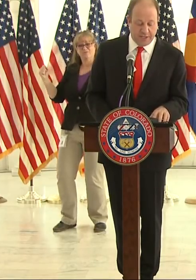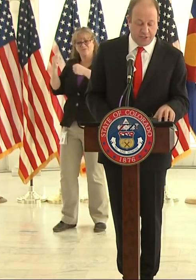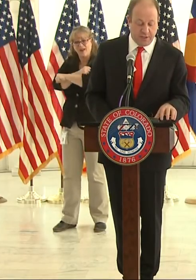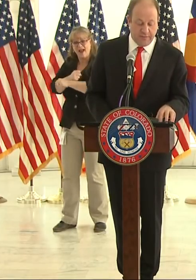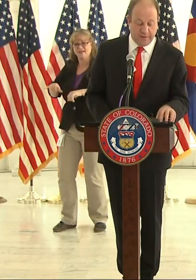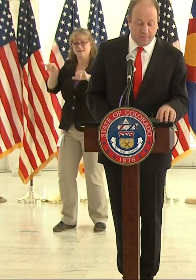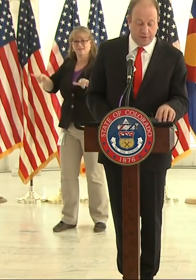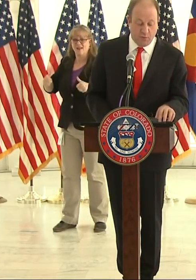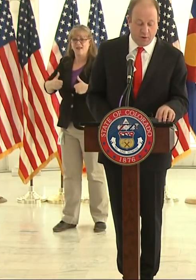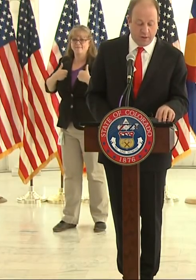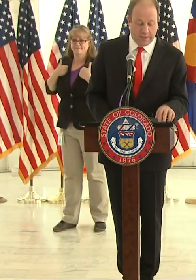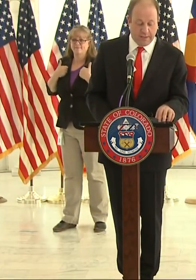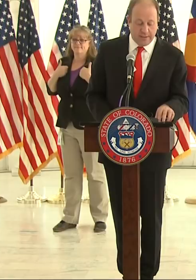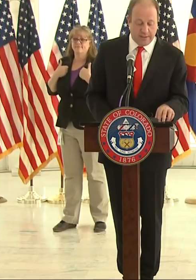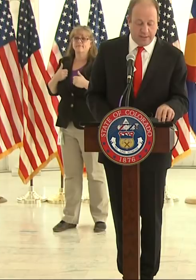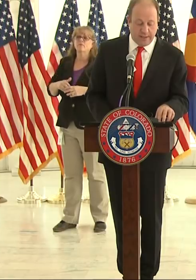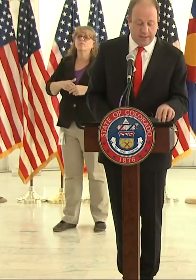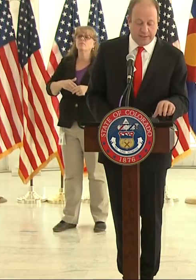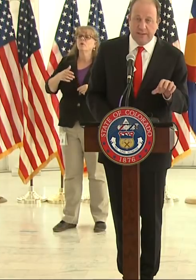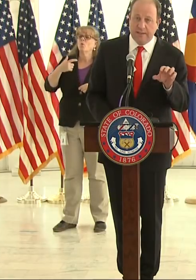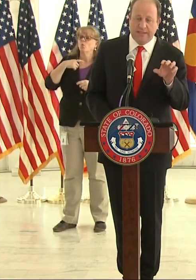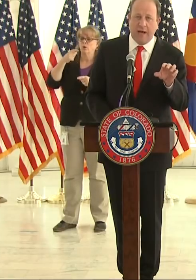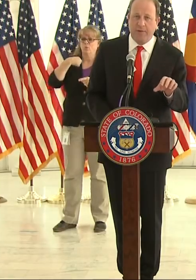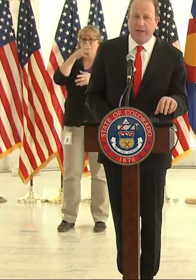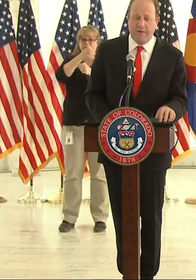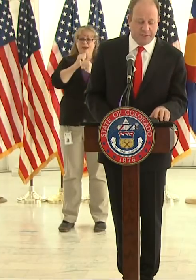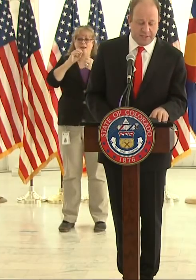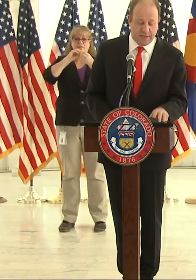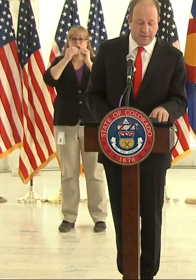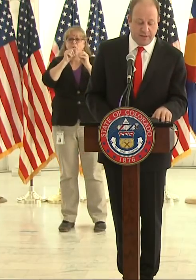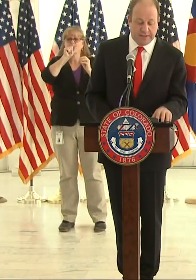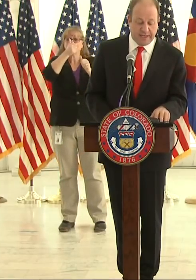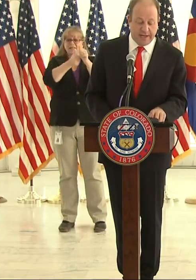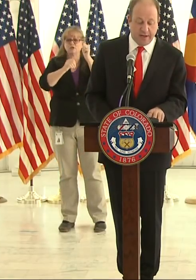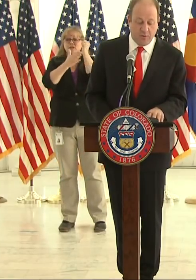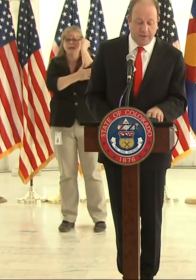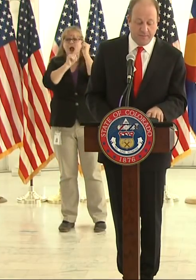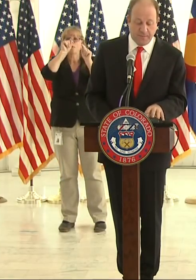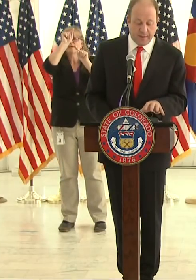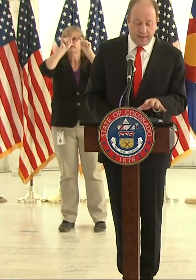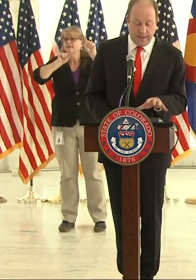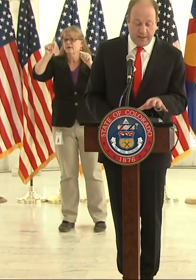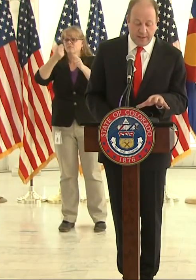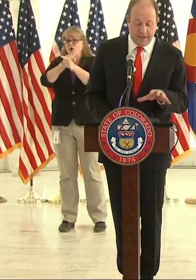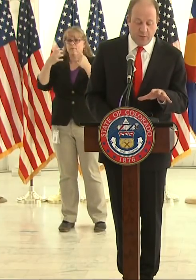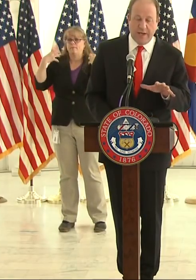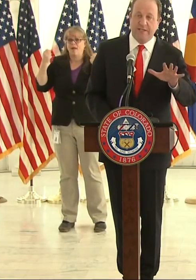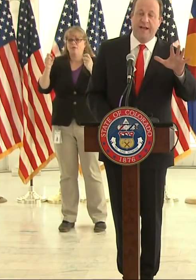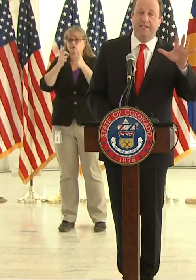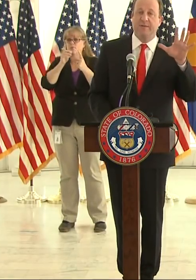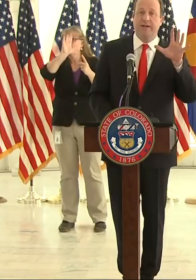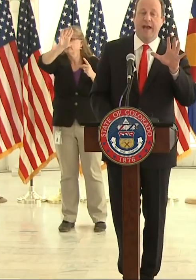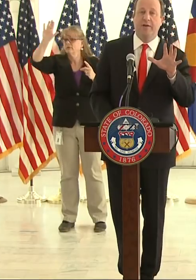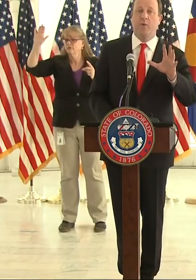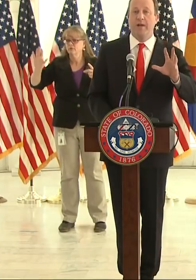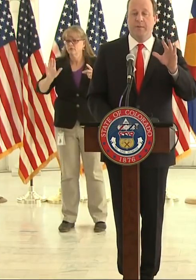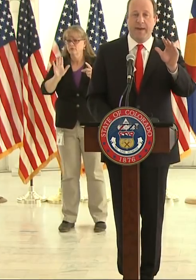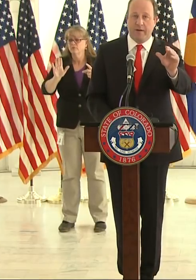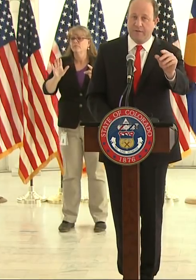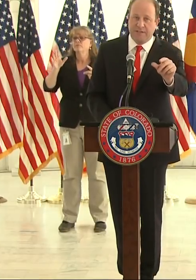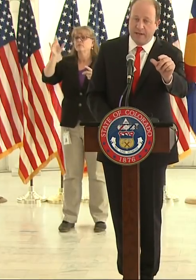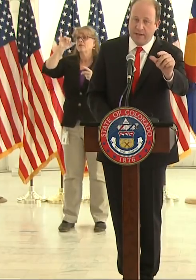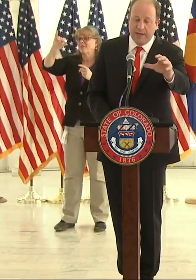real information, even with more scalpel-like focus in communities. Again, I hope in many ways, if it has to be done